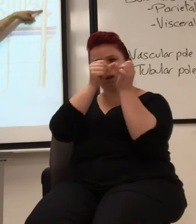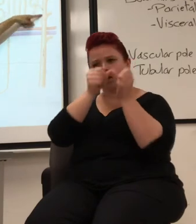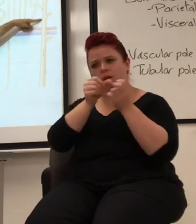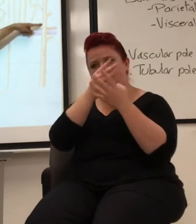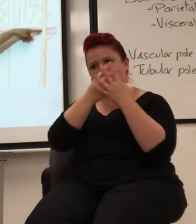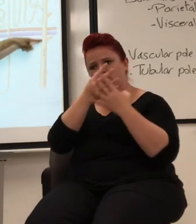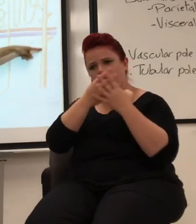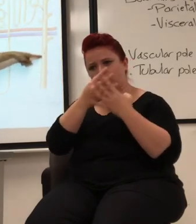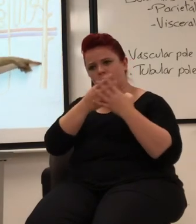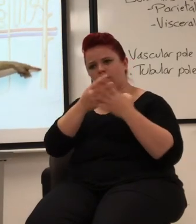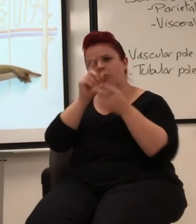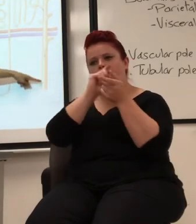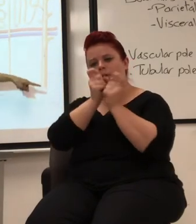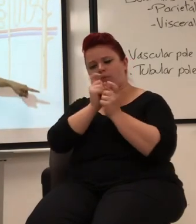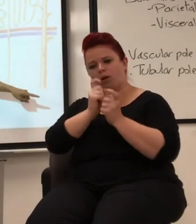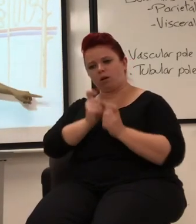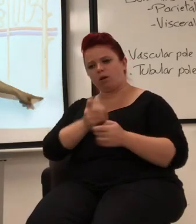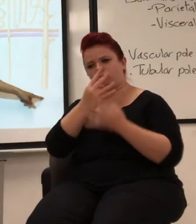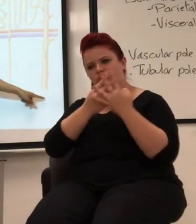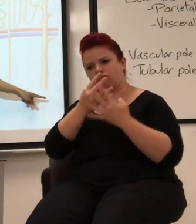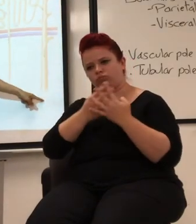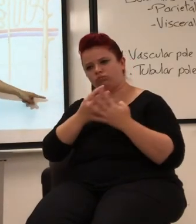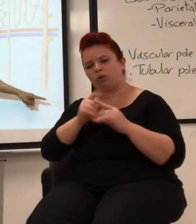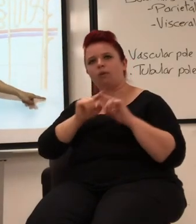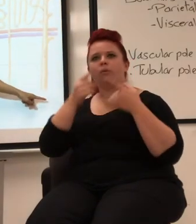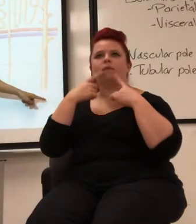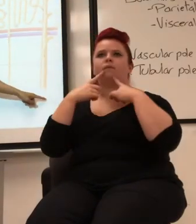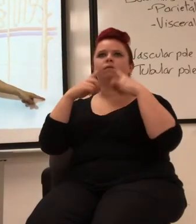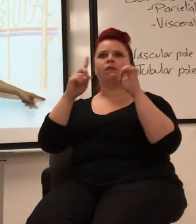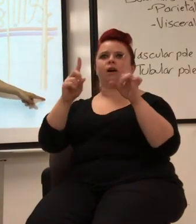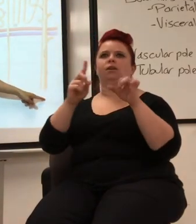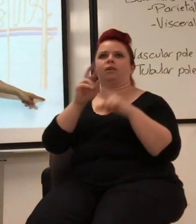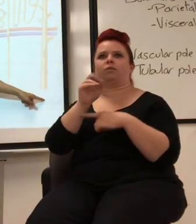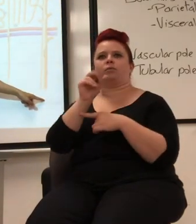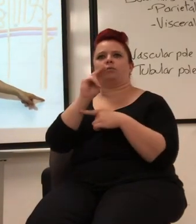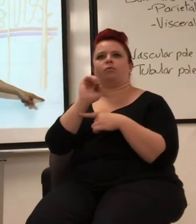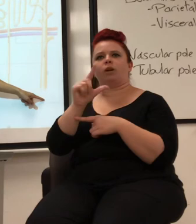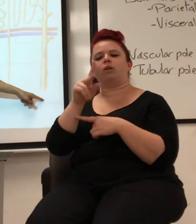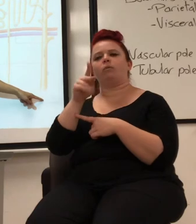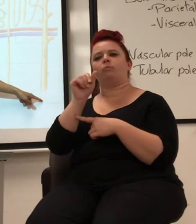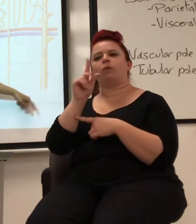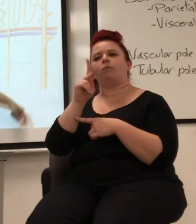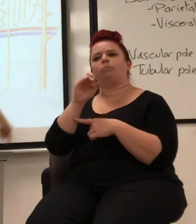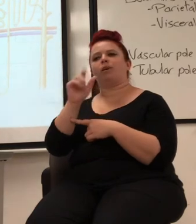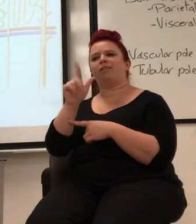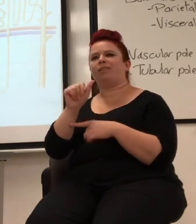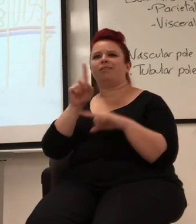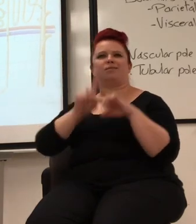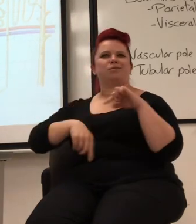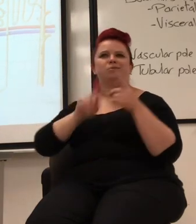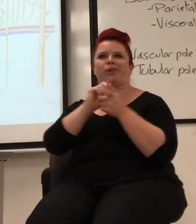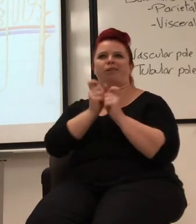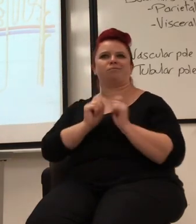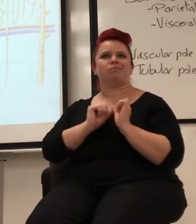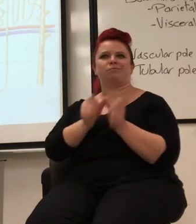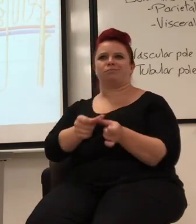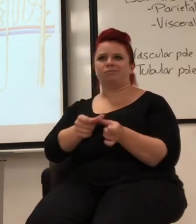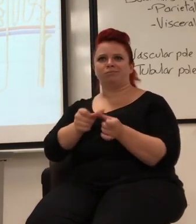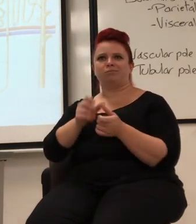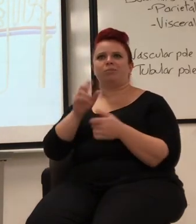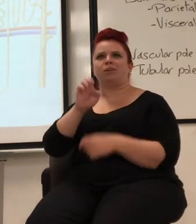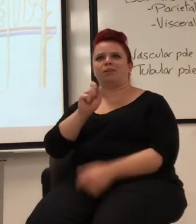Call it filtrate, modify, modify, modify. But finally, when you get to the renal papilla, you're done modifying it. Take it to